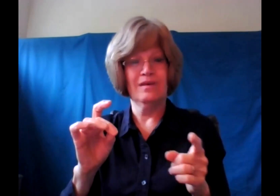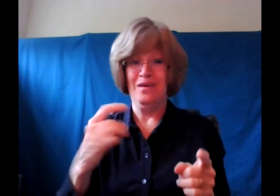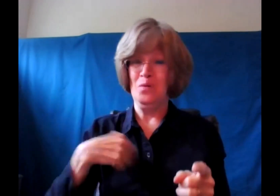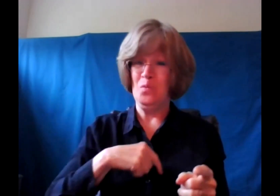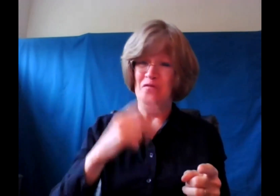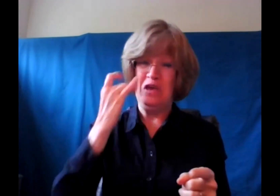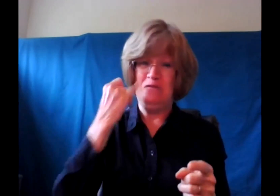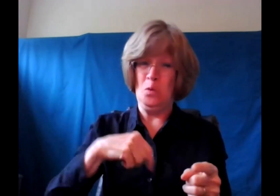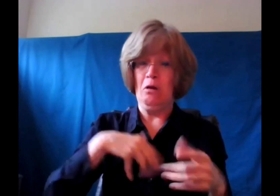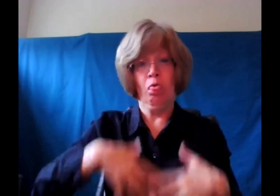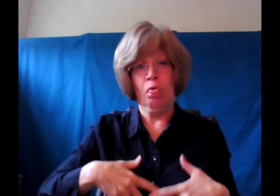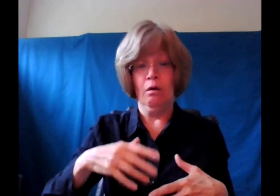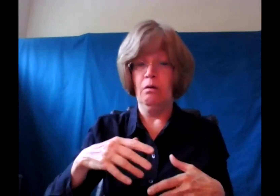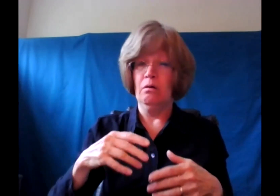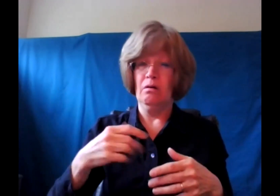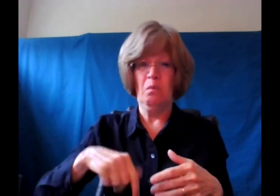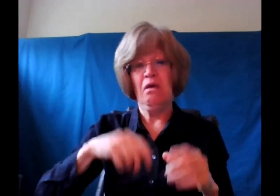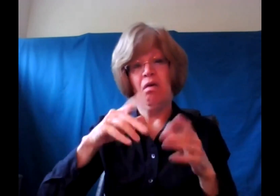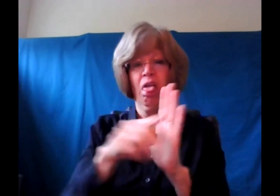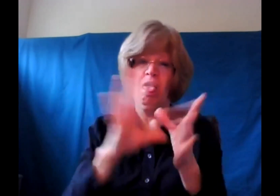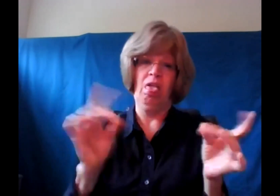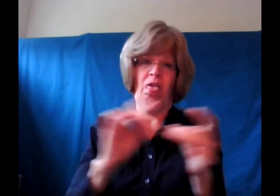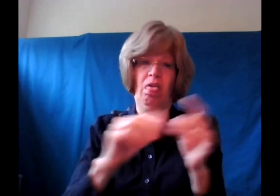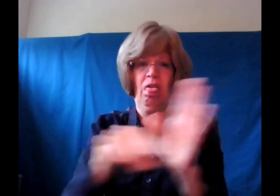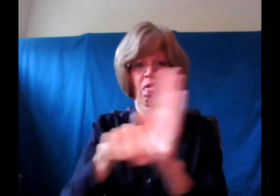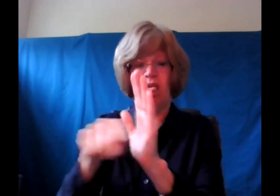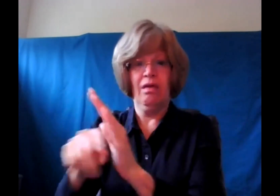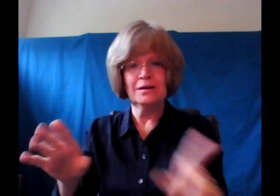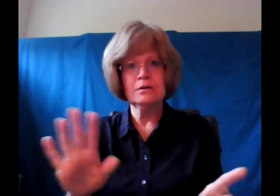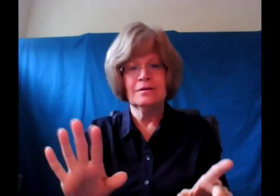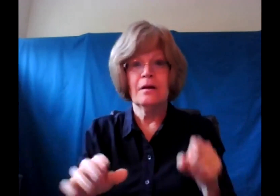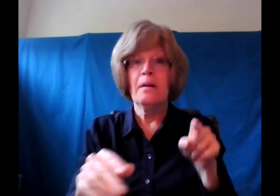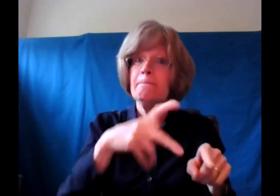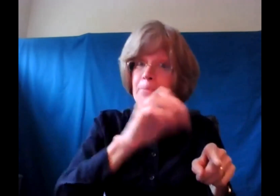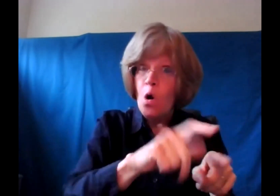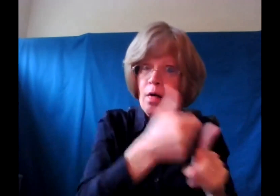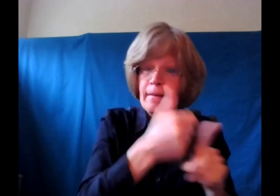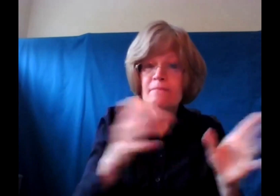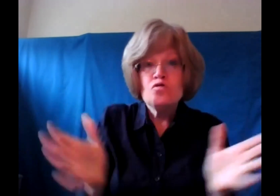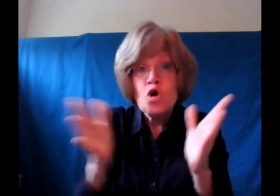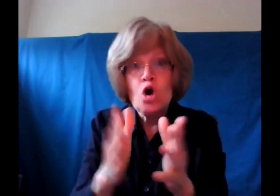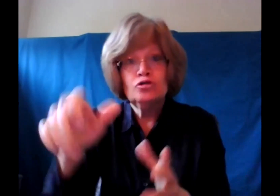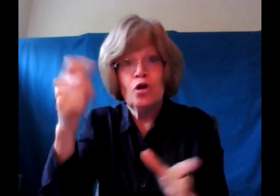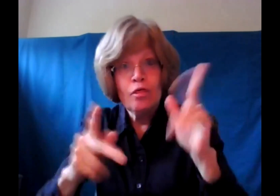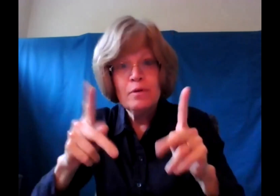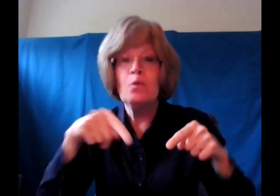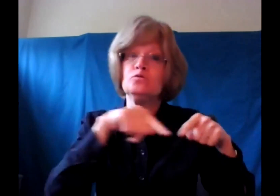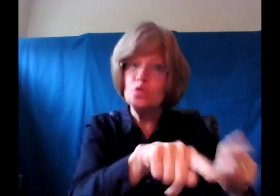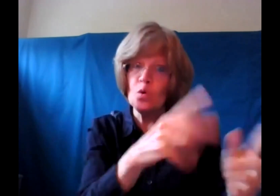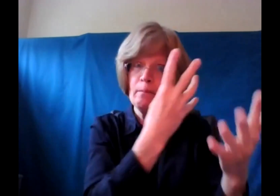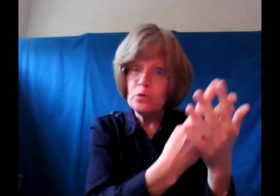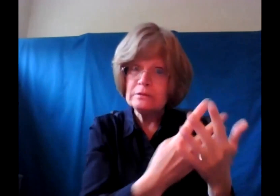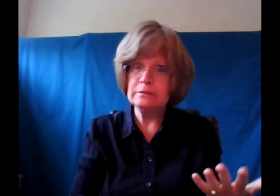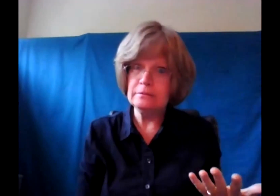Paul was encouraging others even while he was imprisoned. This third chapter of the book